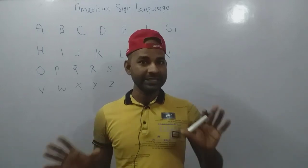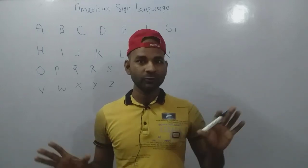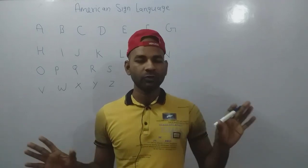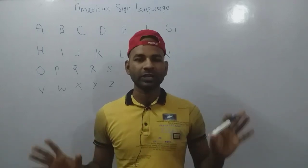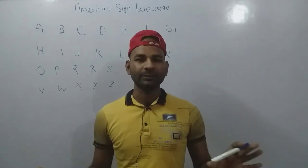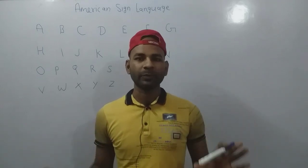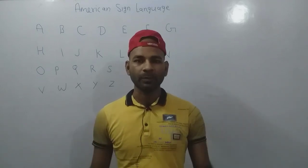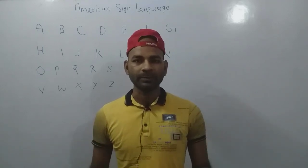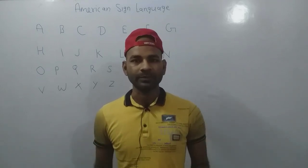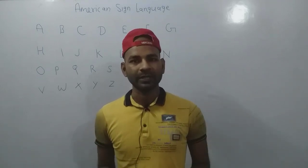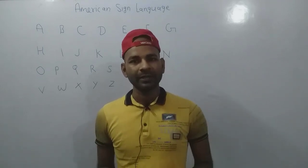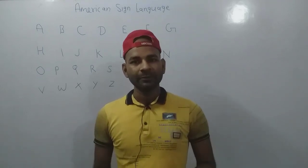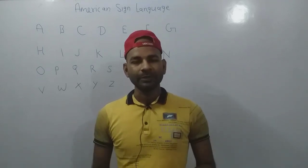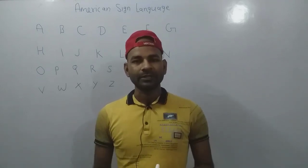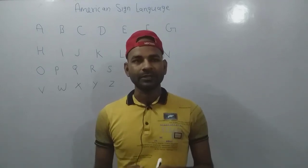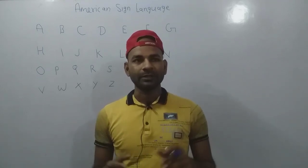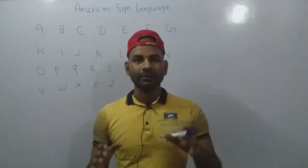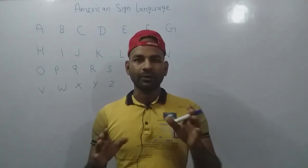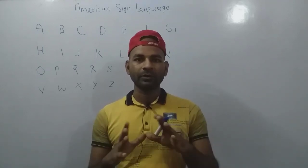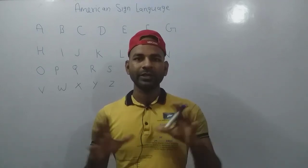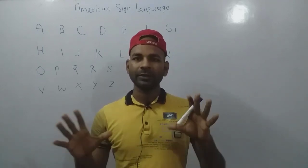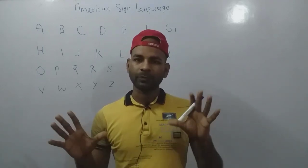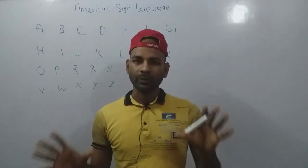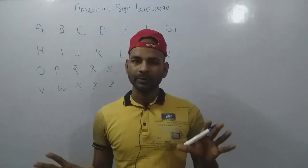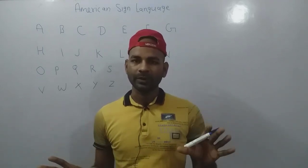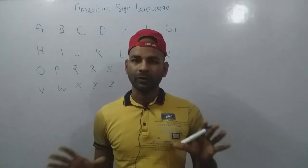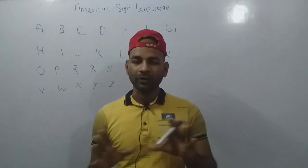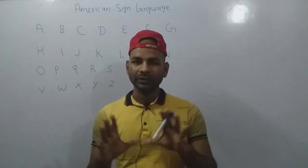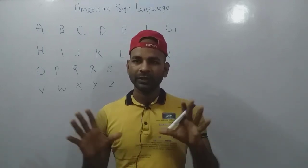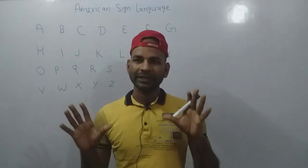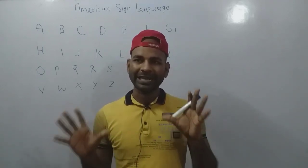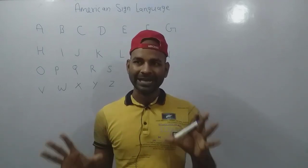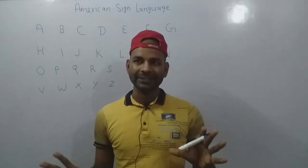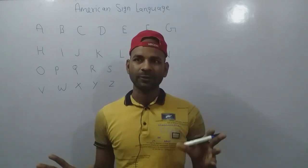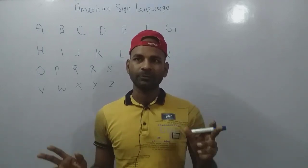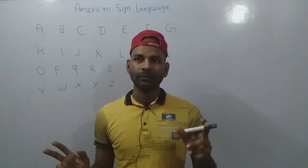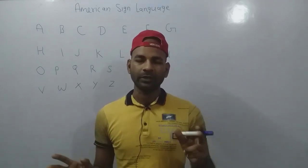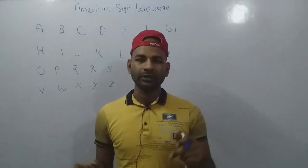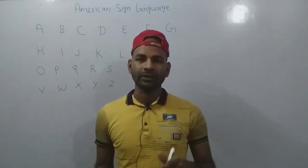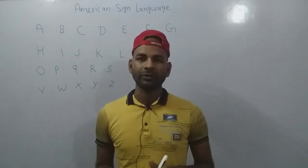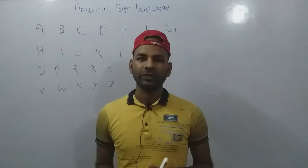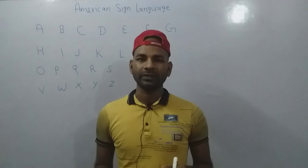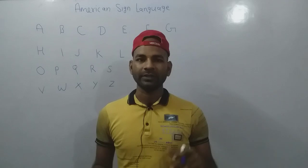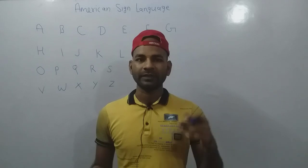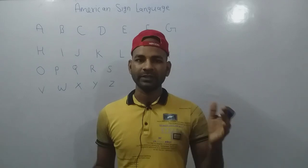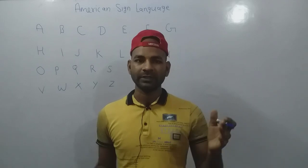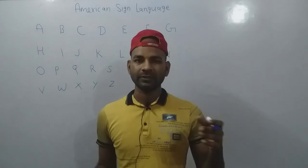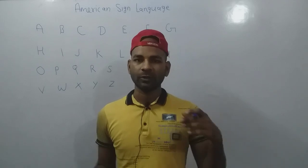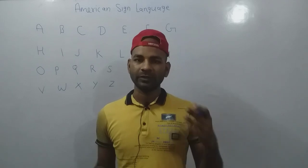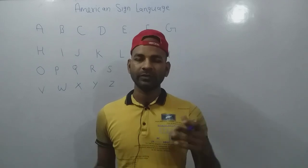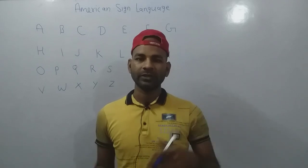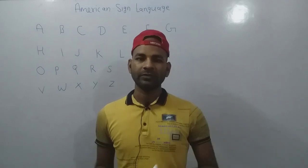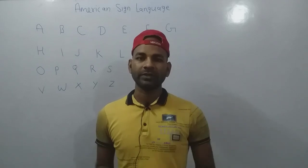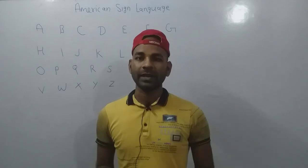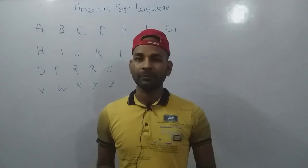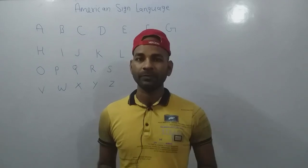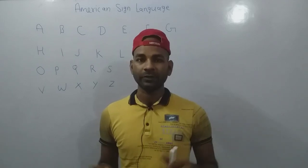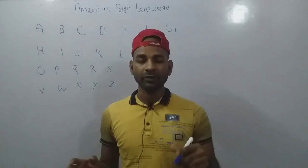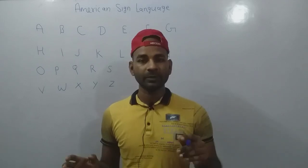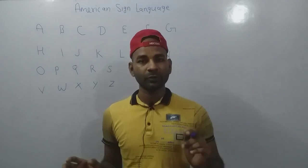do not have the problems, but all the other guys of the world, all the other citizens of different countries have got some problems